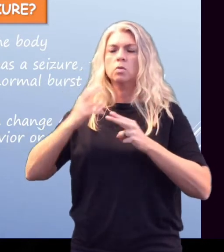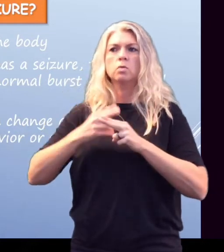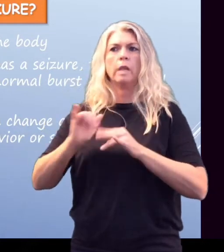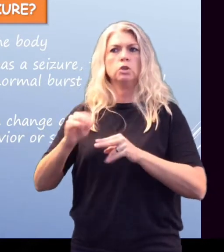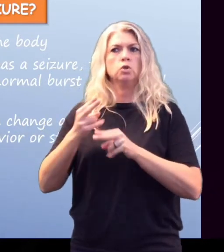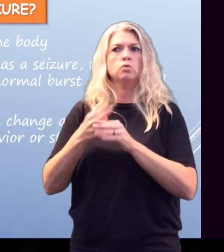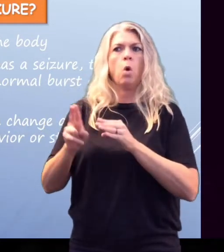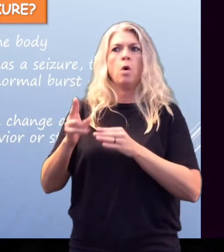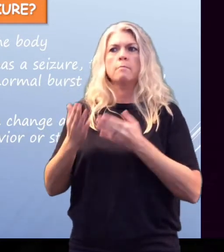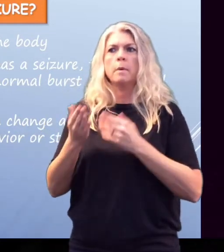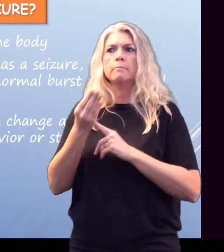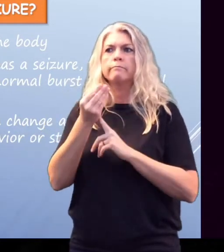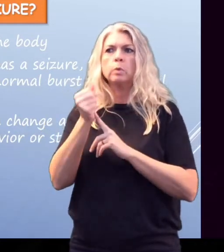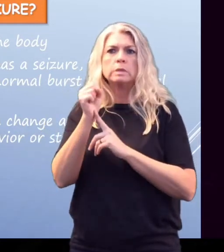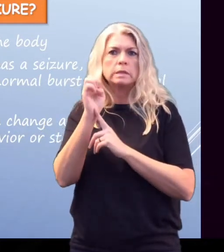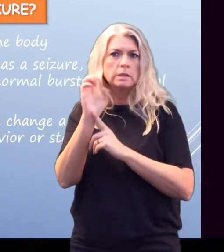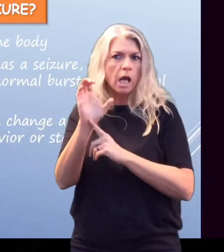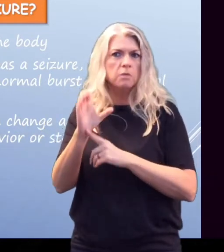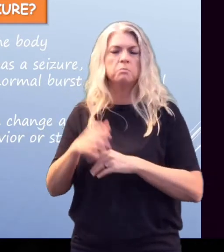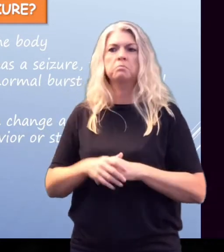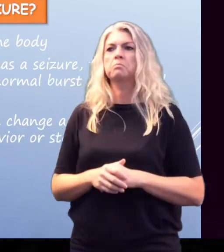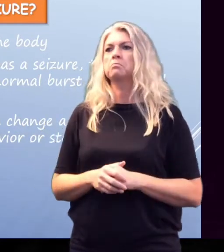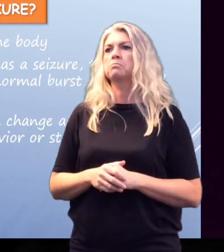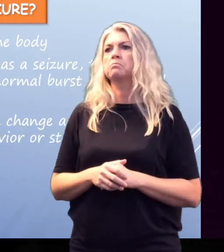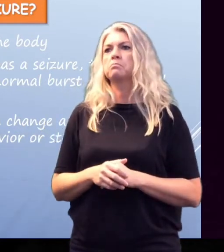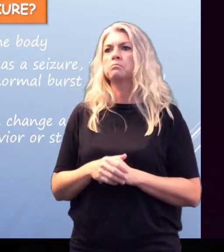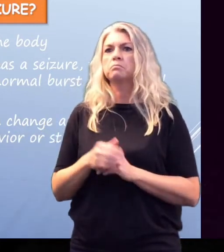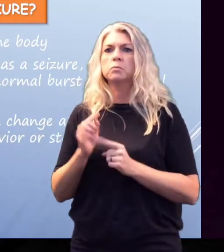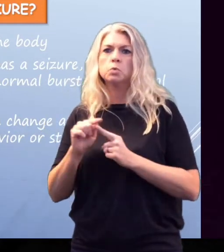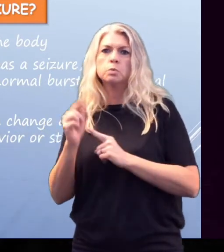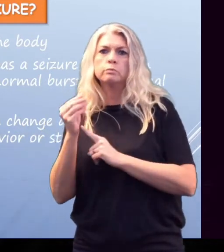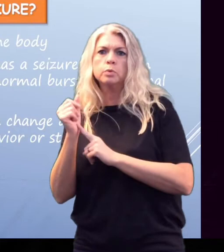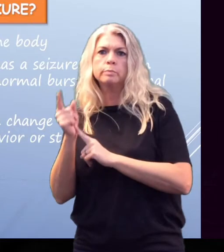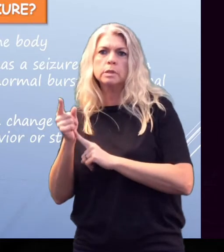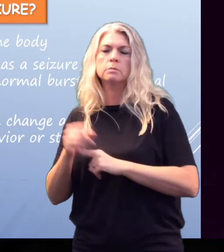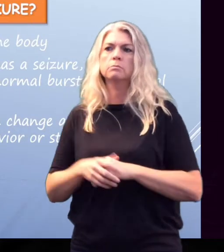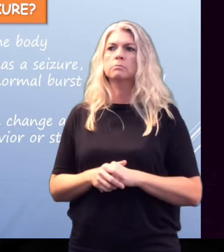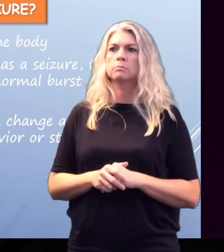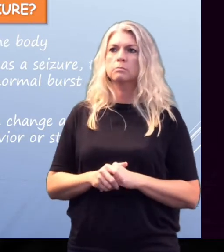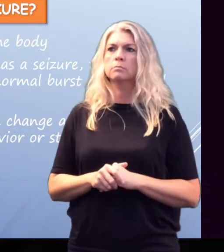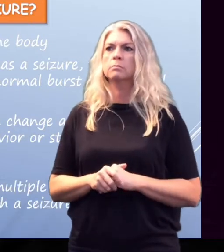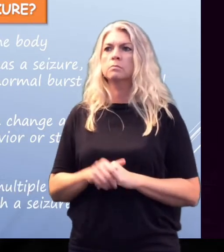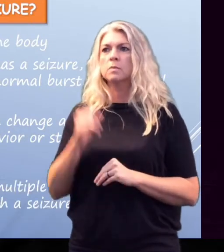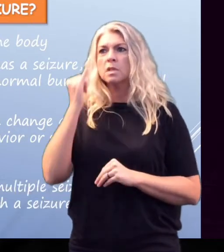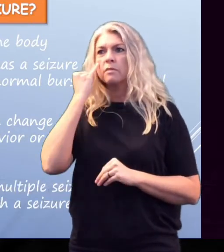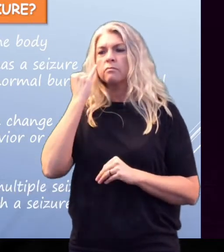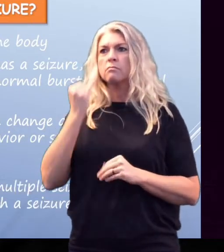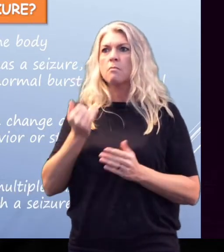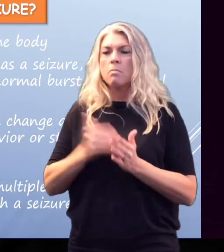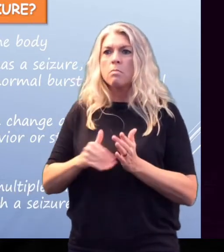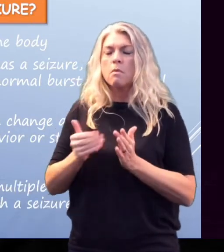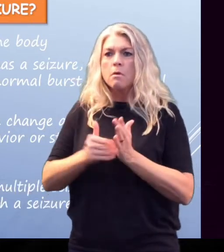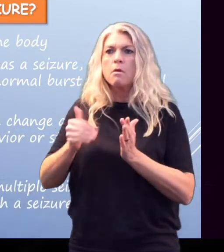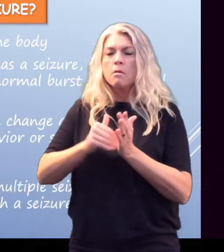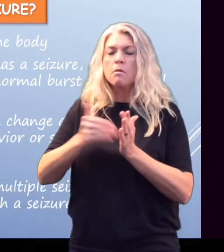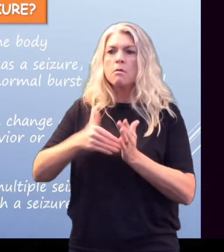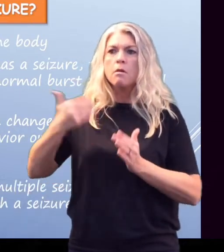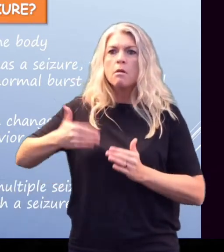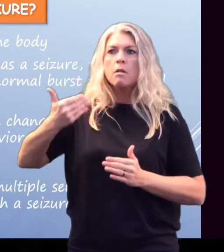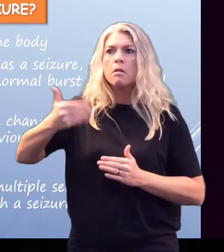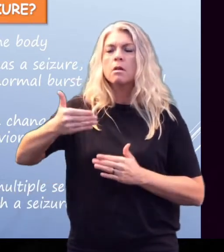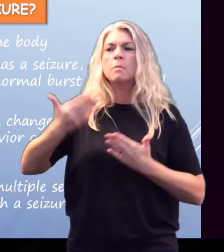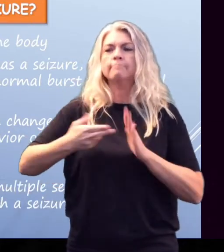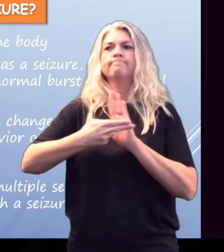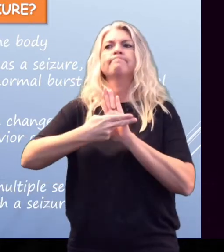seizure is often very brief, lasting from a few seconds to a few minutes. If a person has multiple seizures, they may